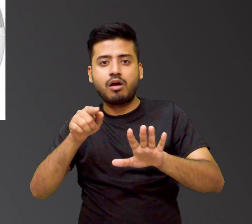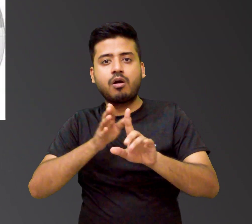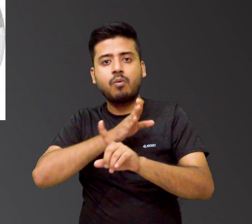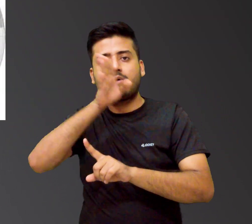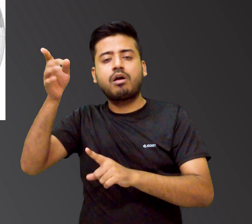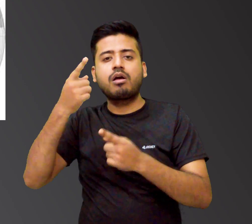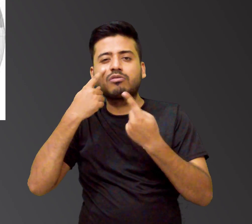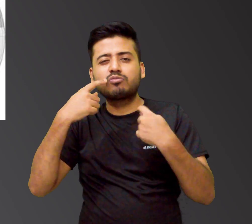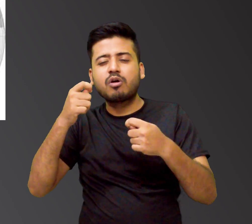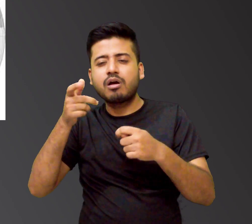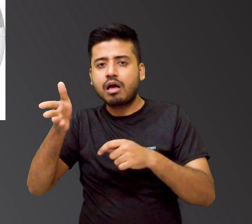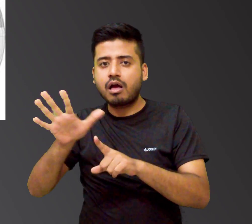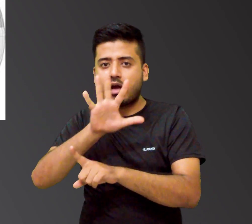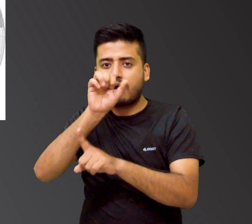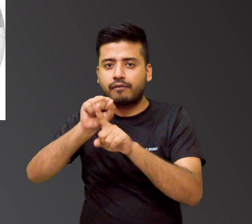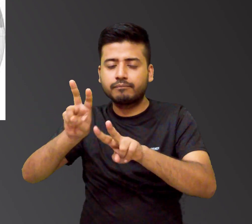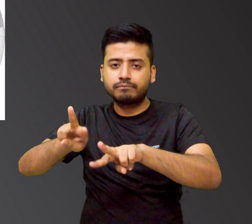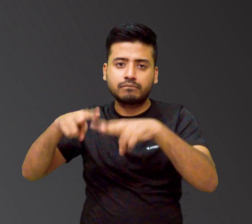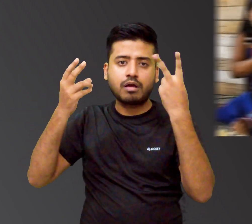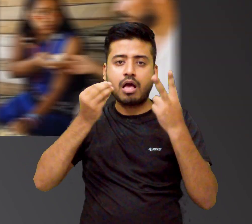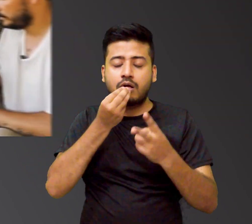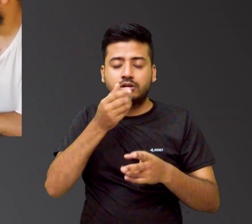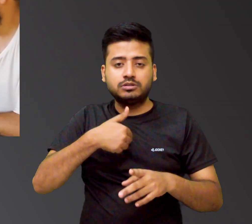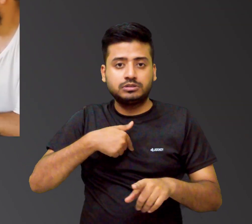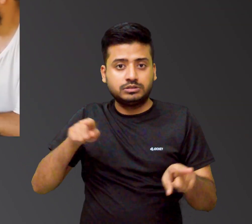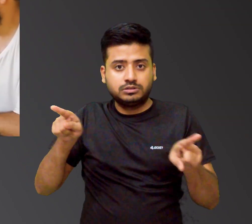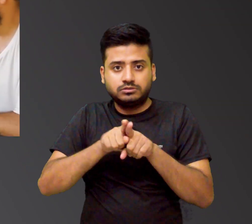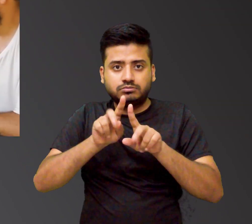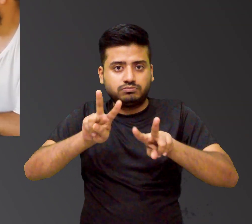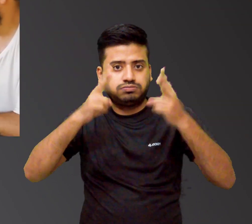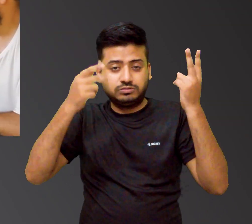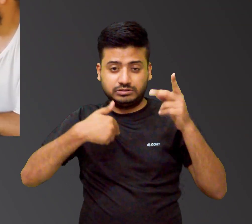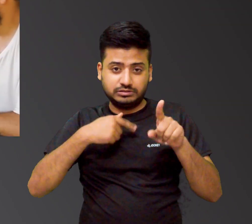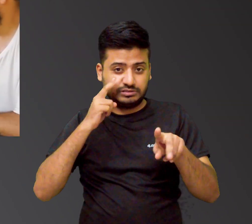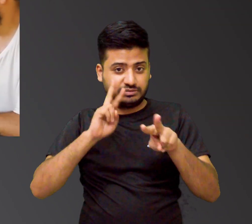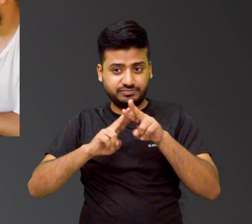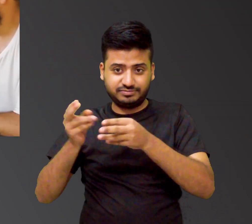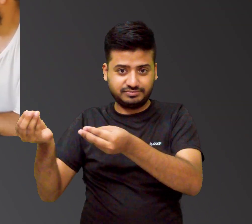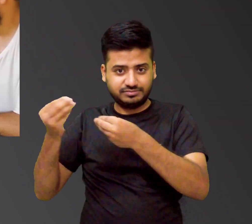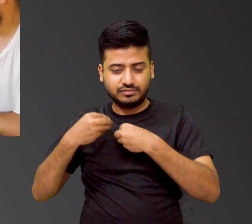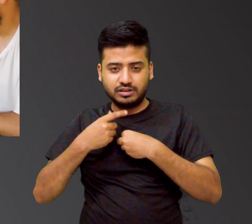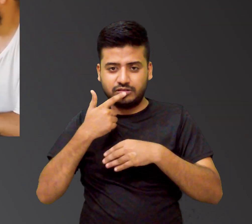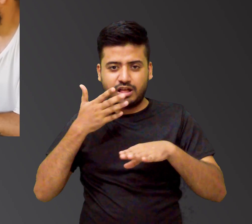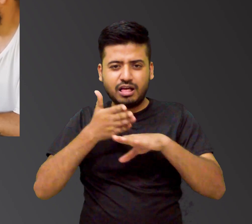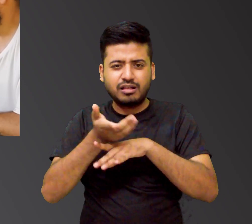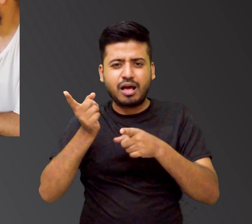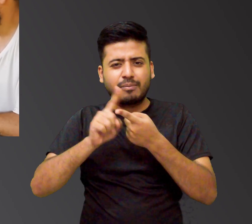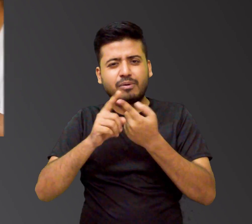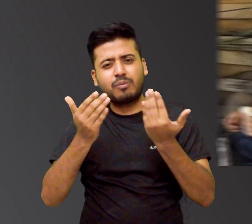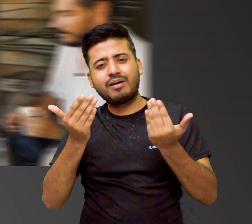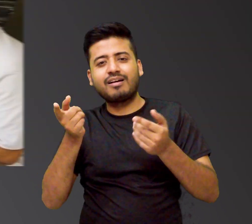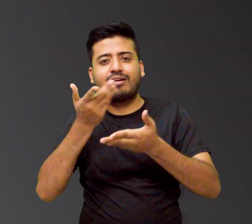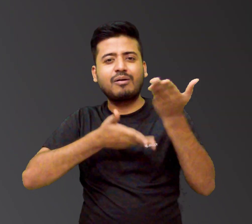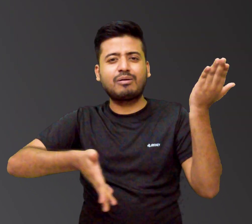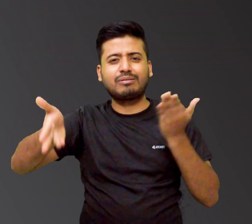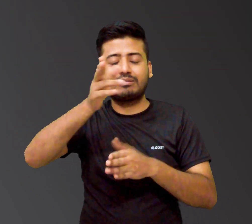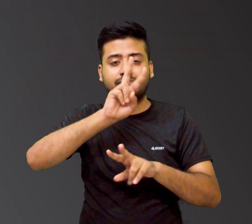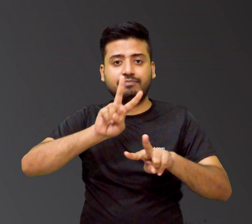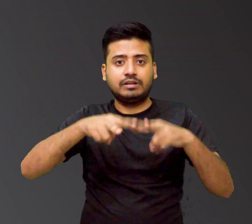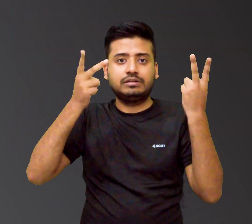are supposed to make chicha, otherwise you risk offending the corn god Mama Sara. And Lord knows we wouldn't want to go offending